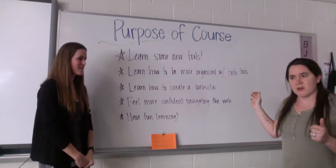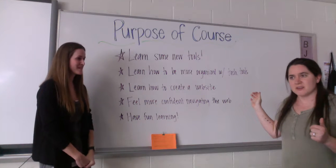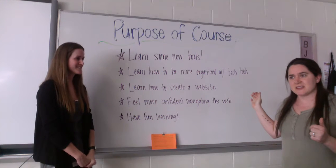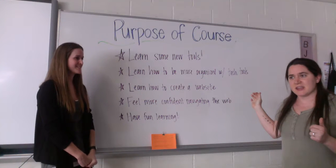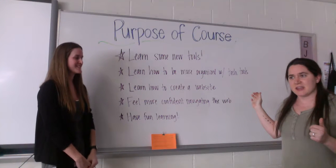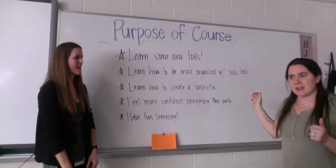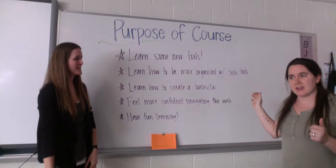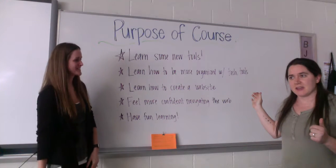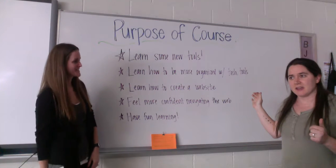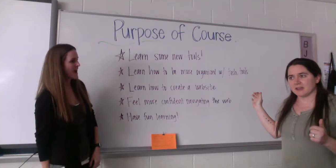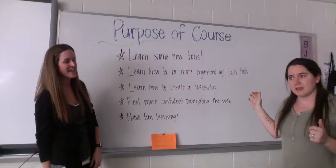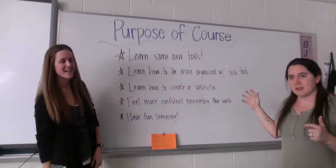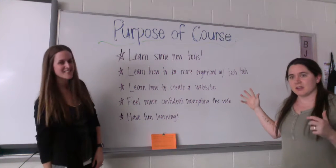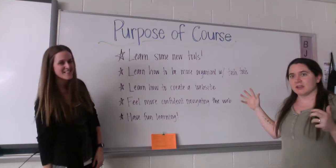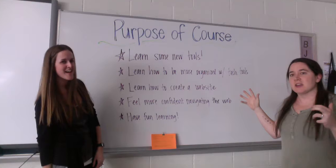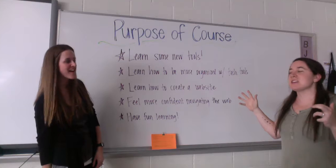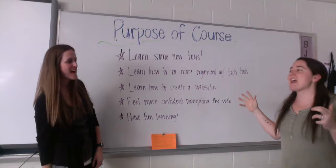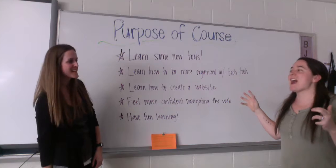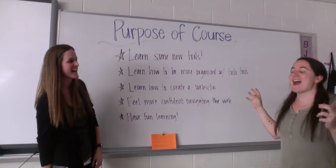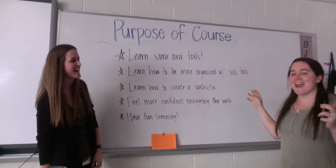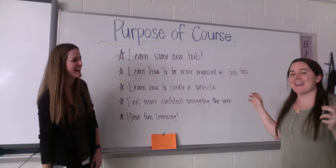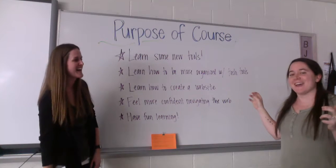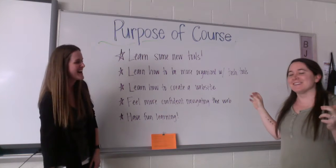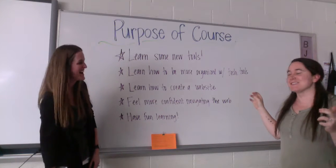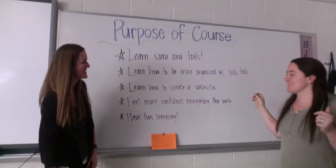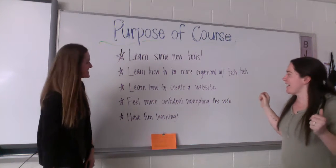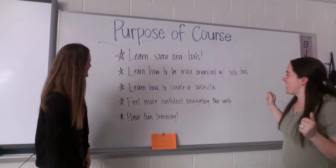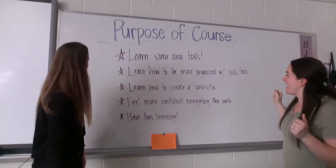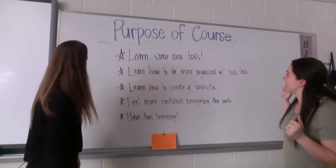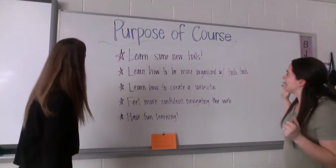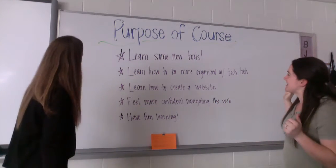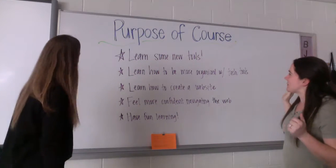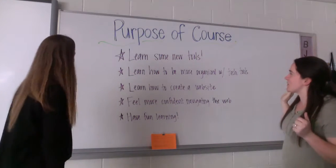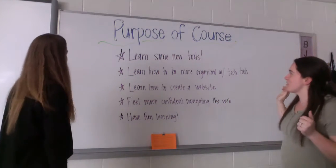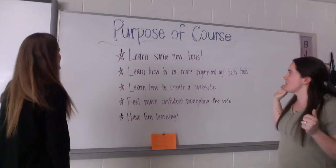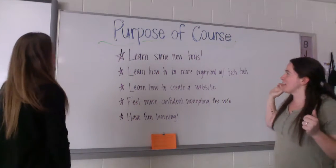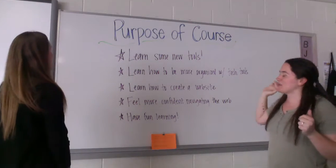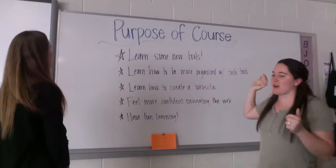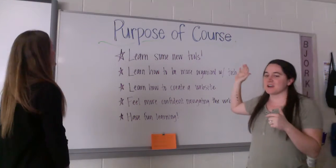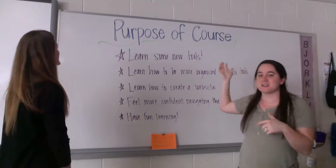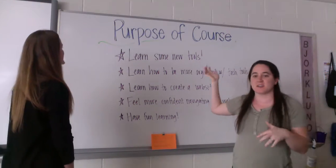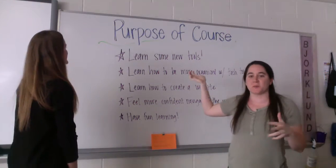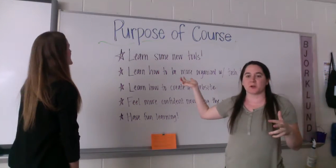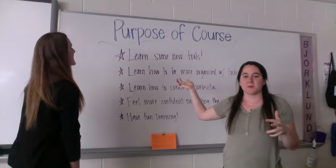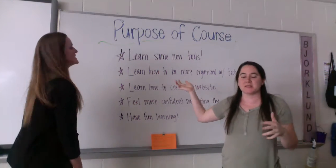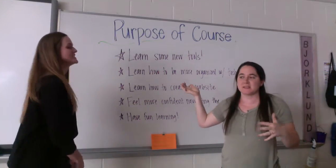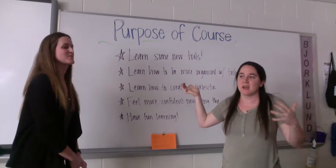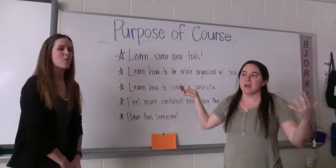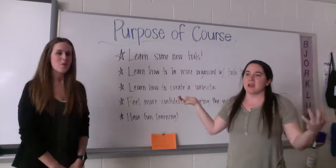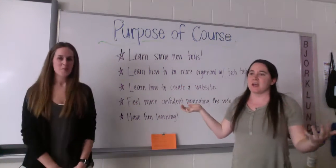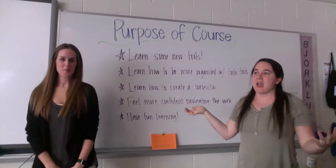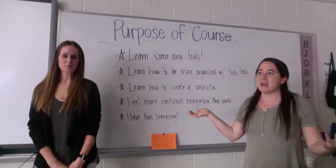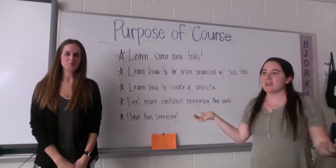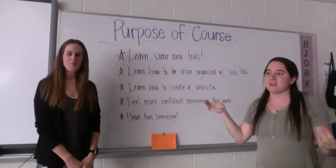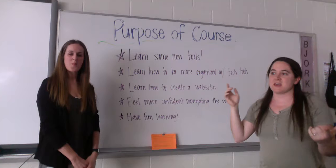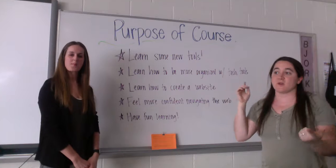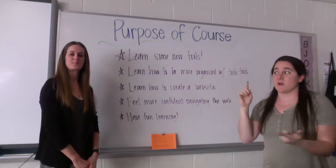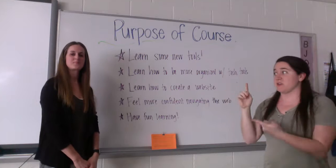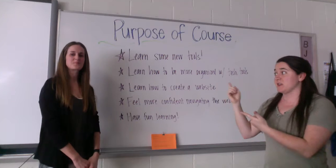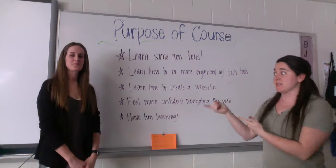would say, High-end, high-tech. yeah, high-end list for you as far as the purpose. Anything, whether it's